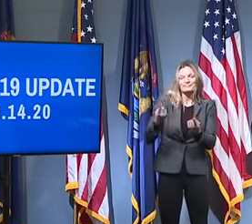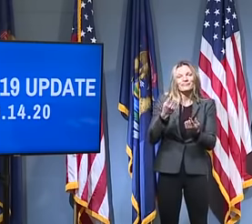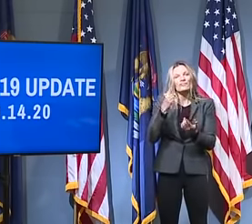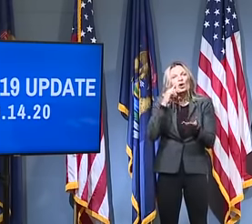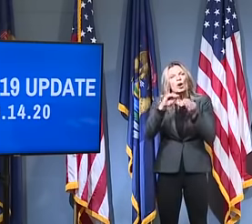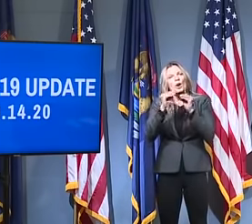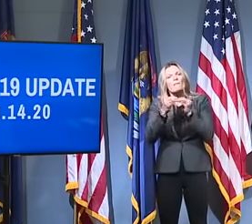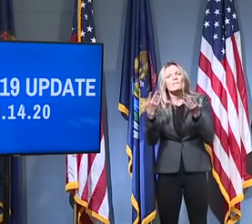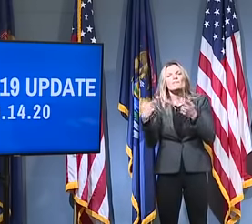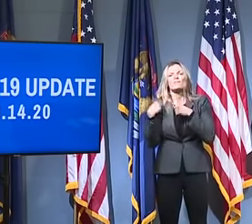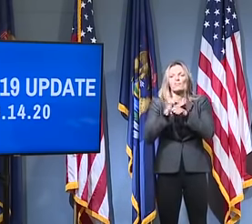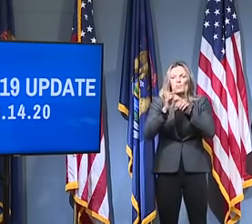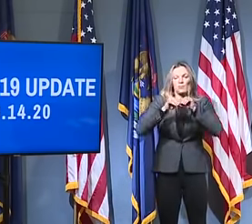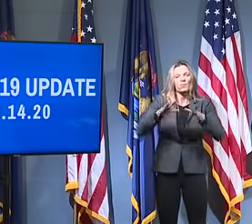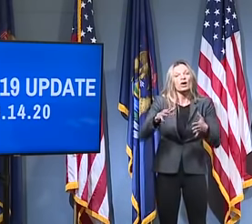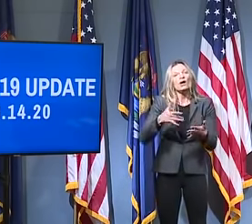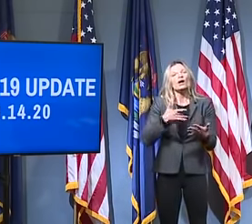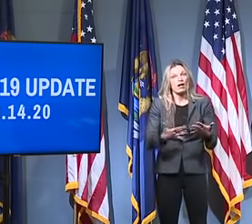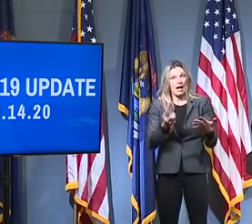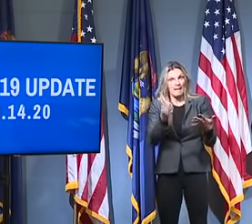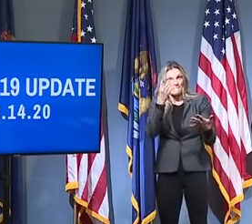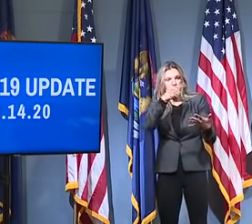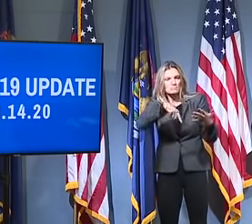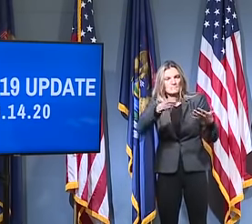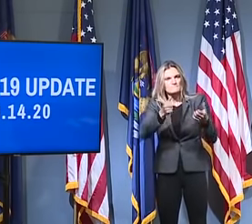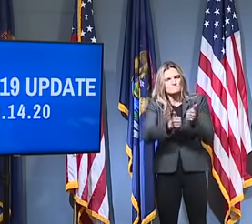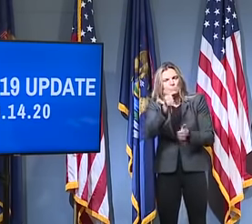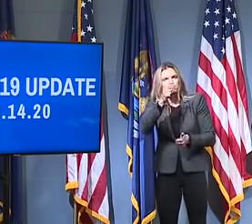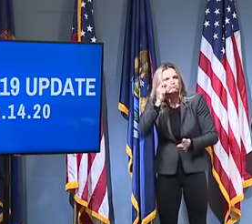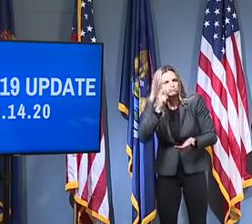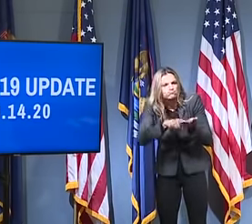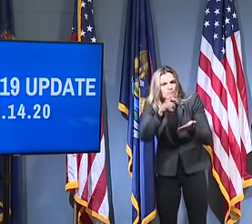rates. As of yesterday, we've lost